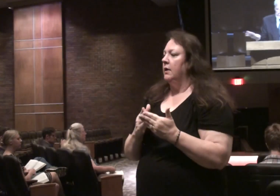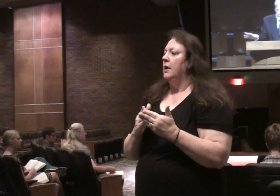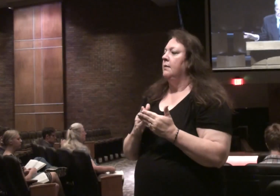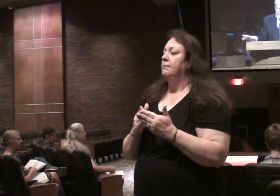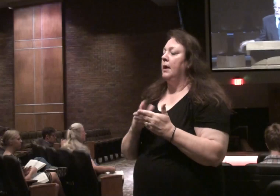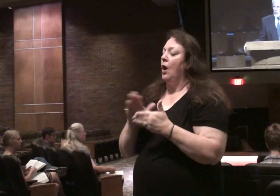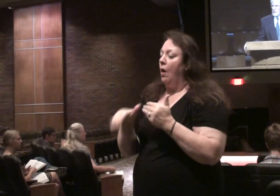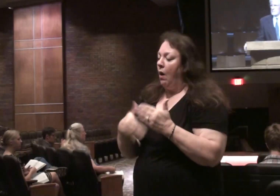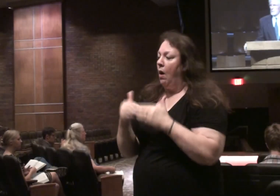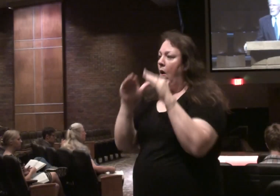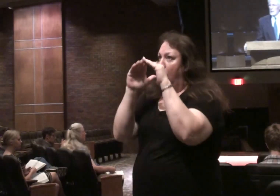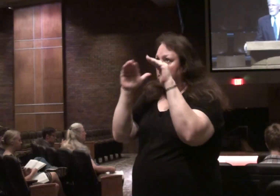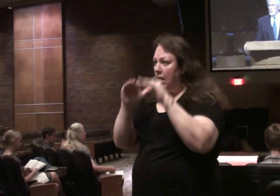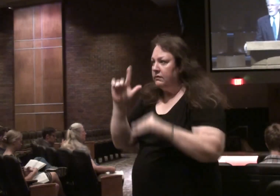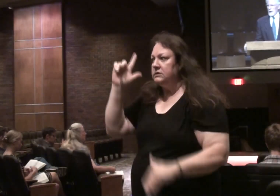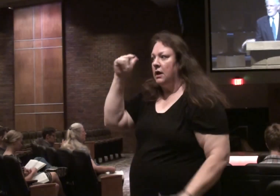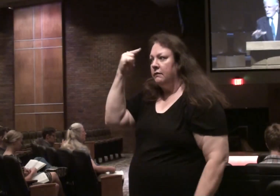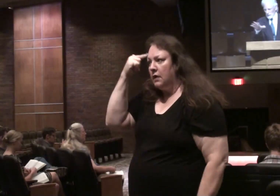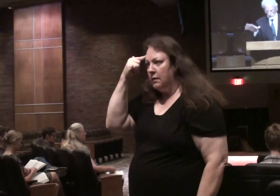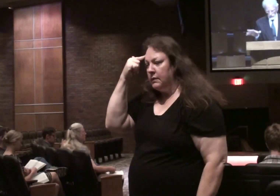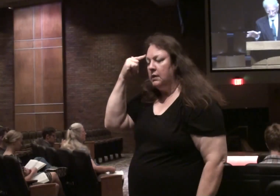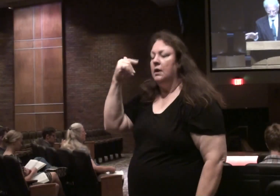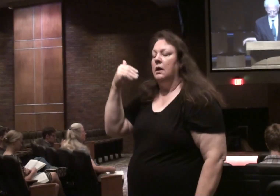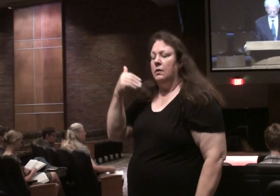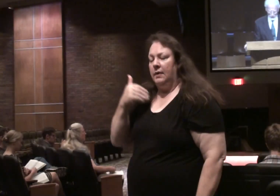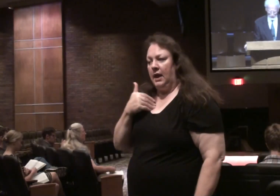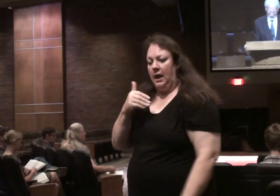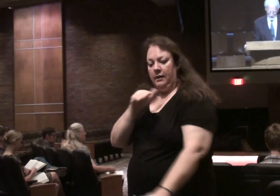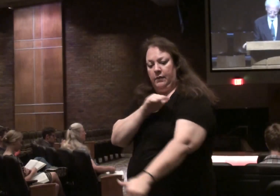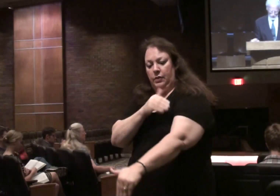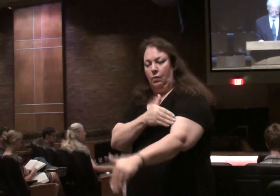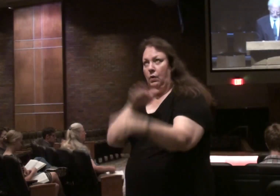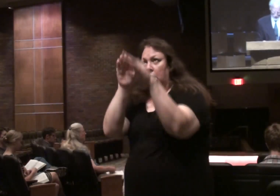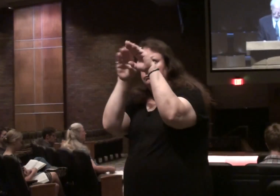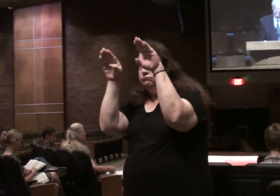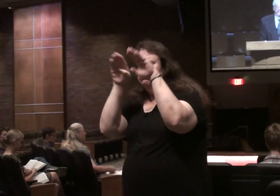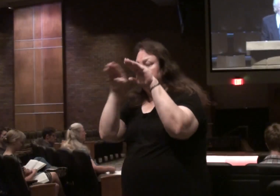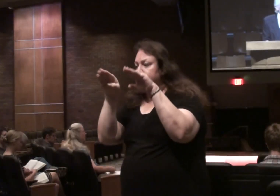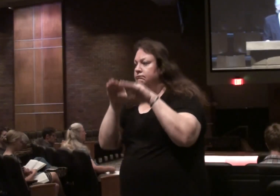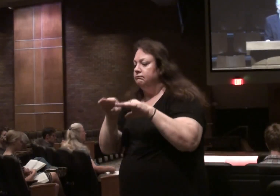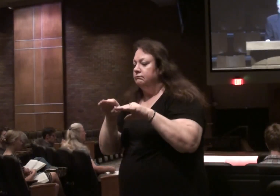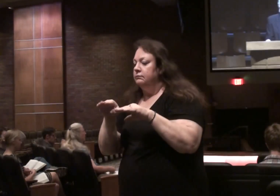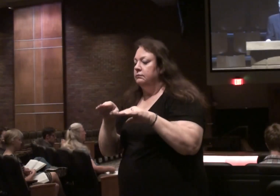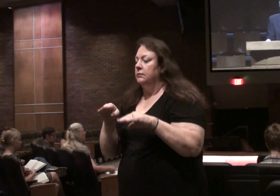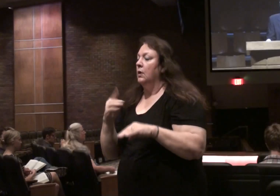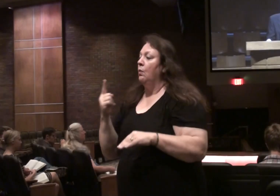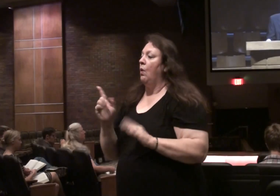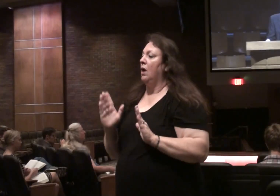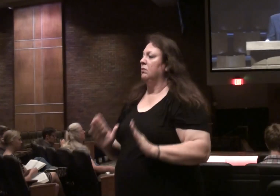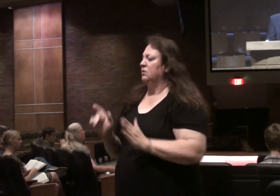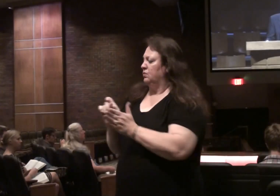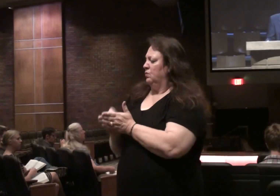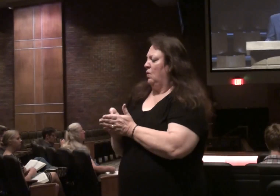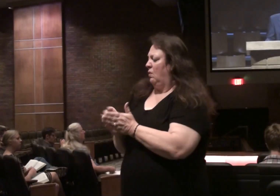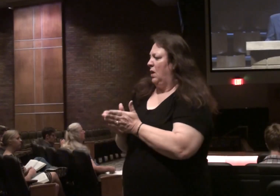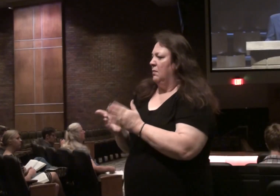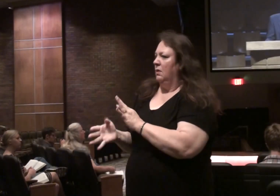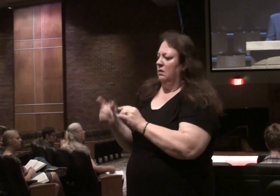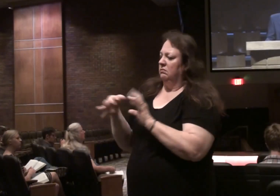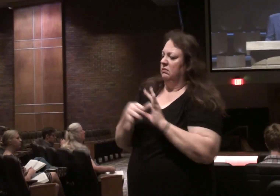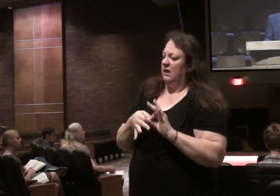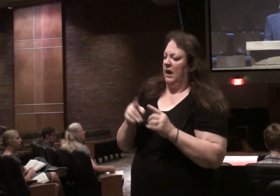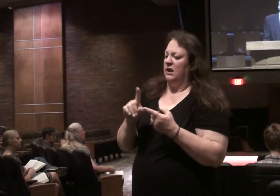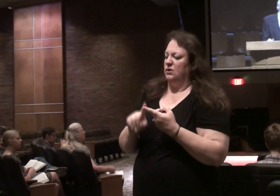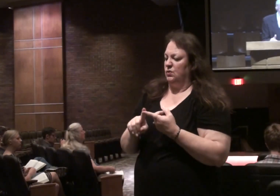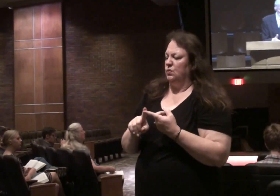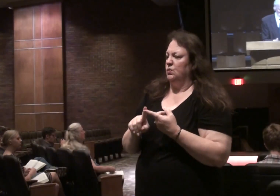of government we saw there is that, as well as the other areas of authority. Let me read you what one commentator